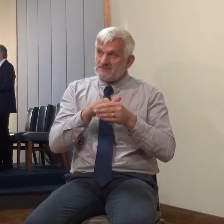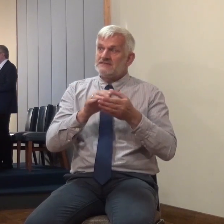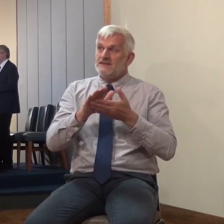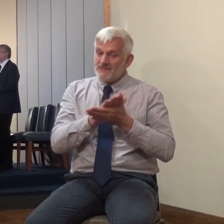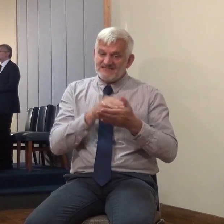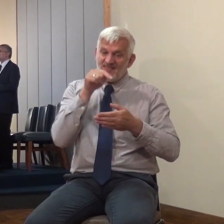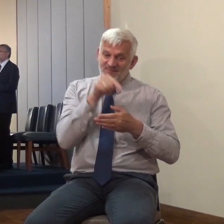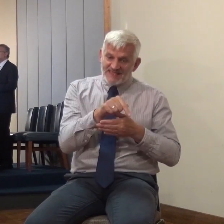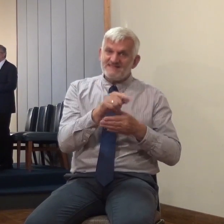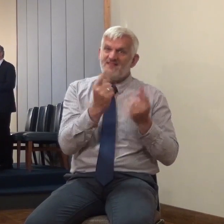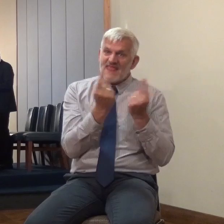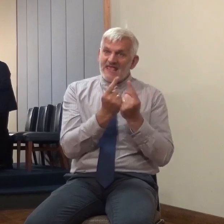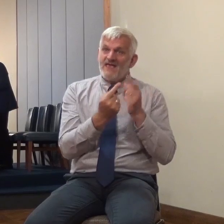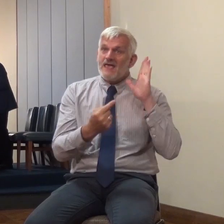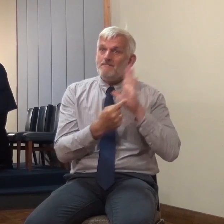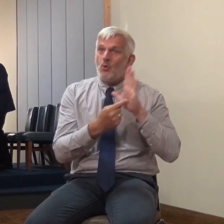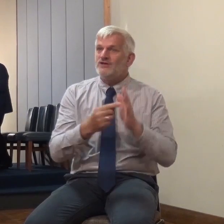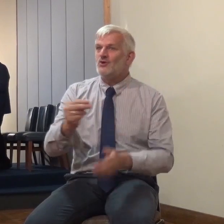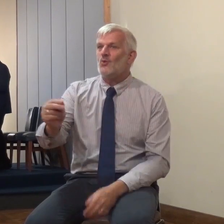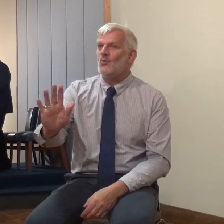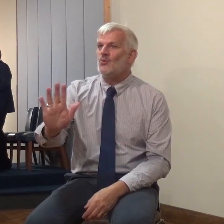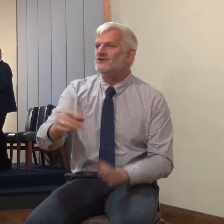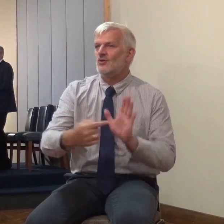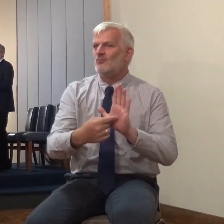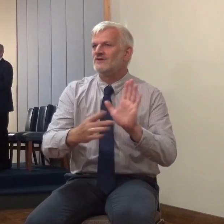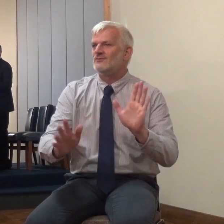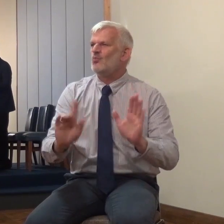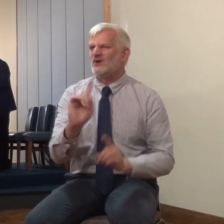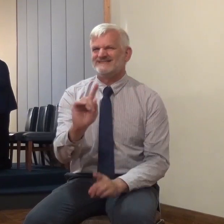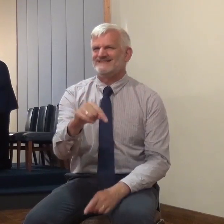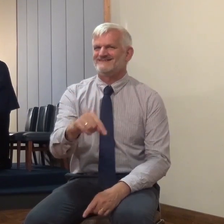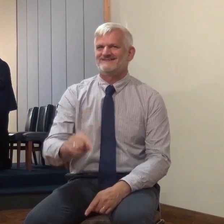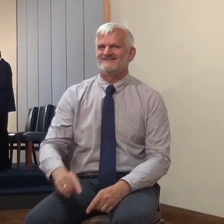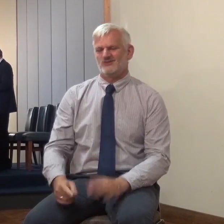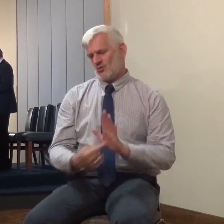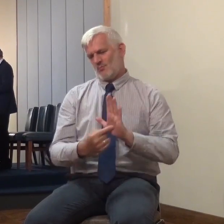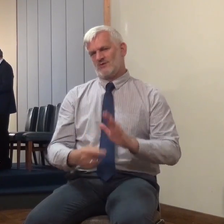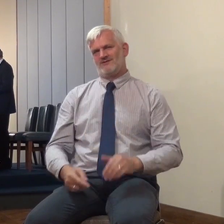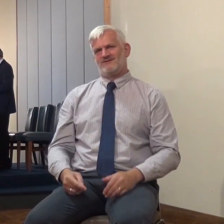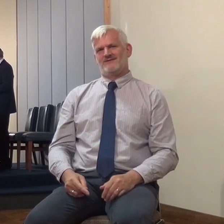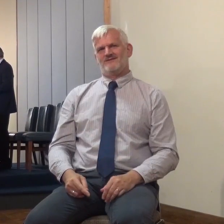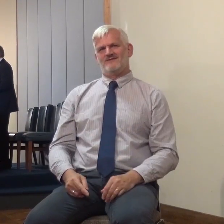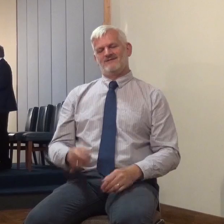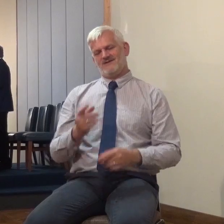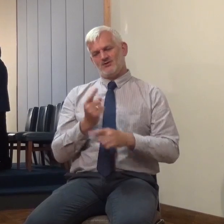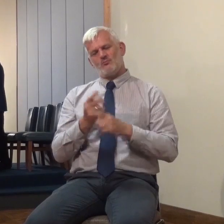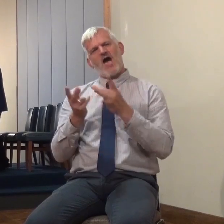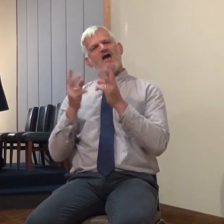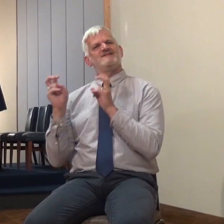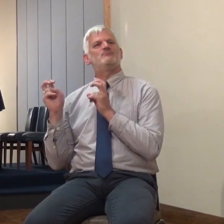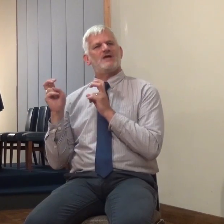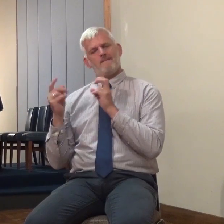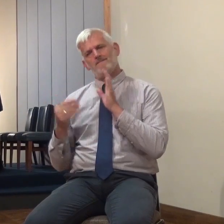precise identity of his thorn in the flesh, or messenger of Satan. We have,